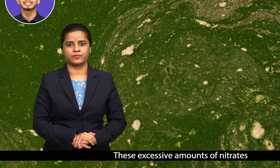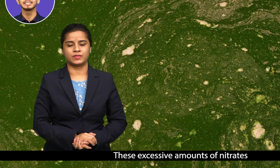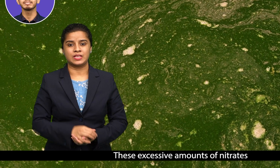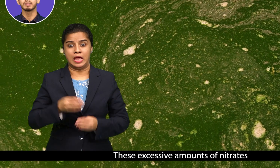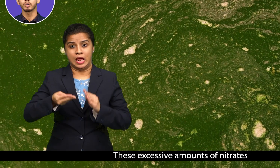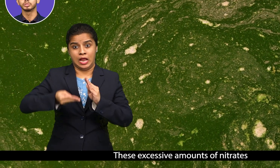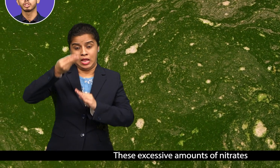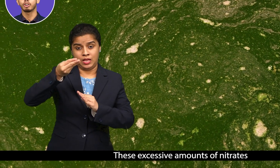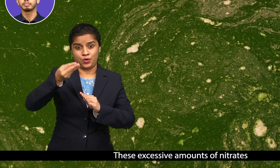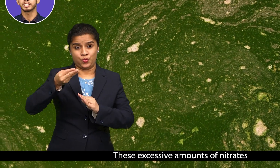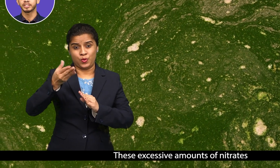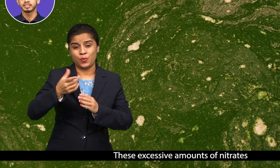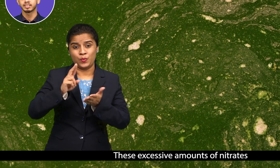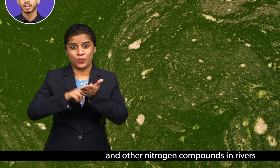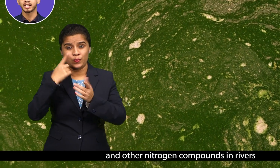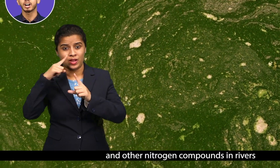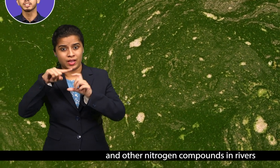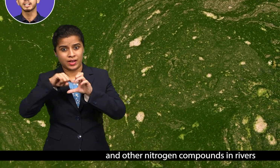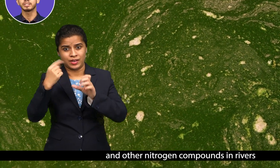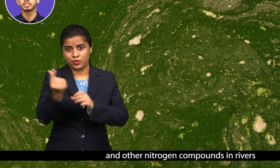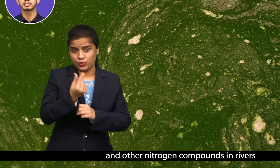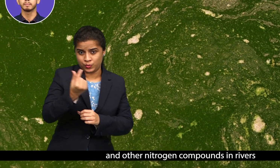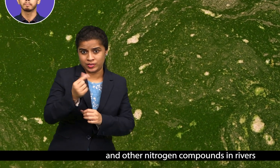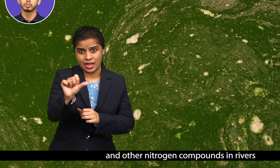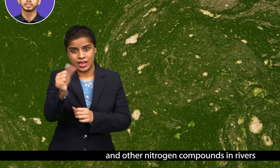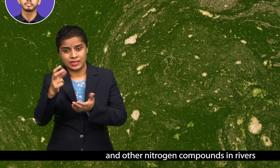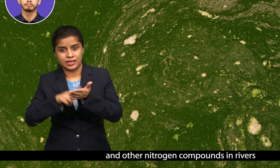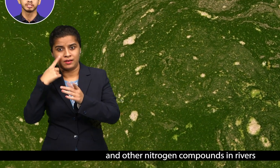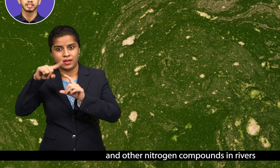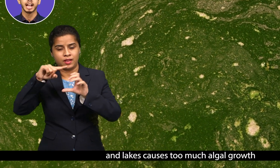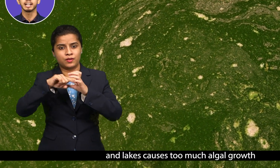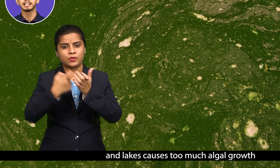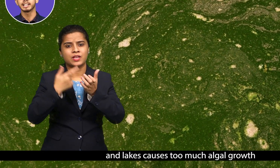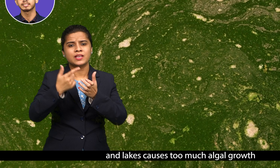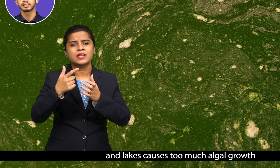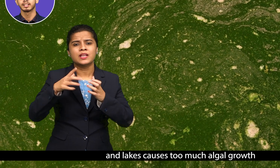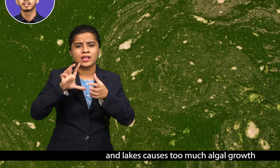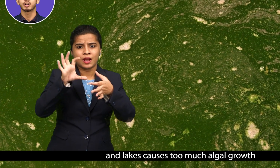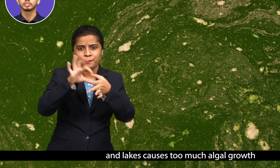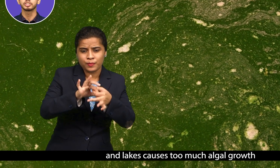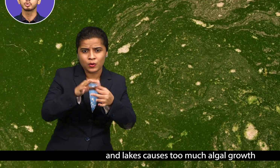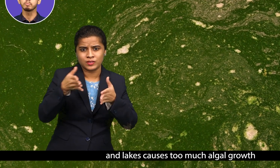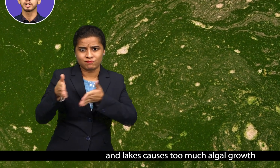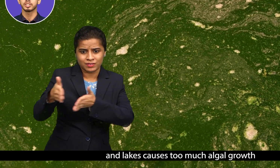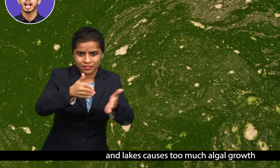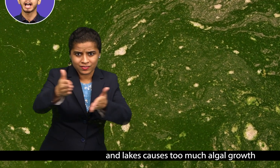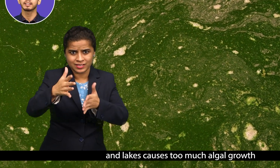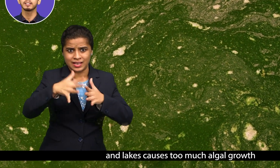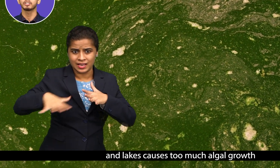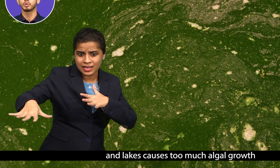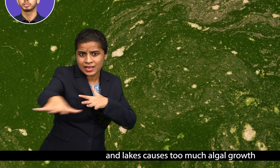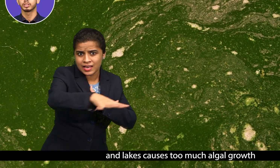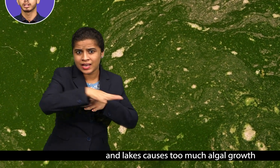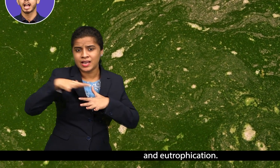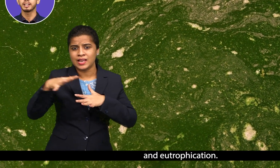These excessive amounts of nitrates and other nitrogenous compounds in rivers and lakes causes too much